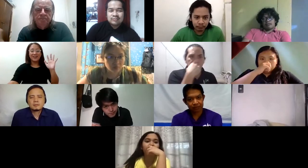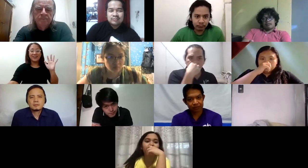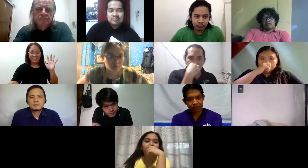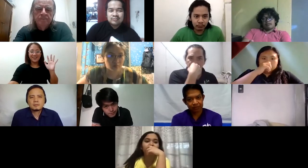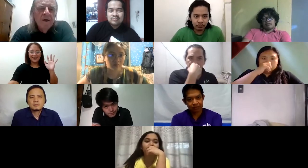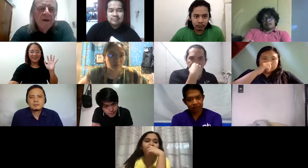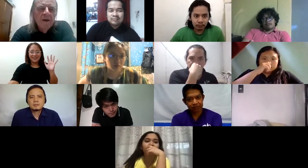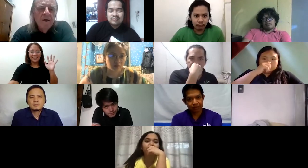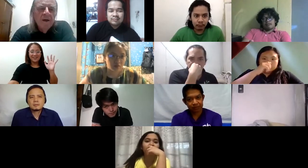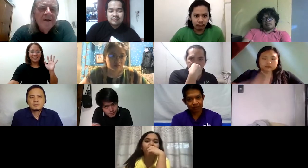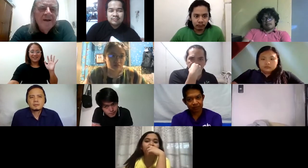Okay.